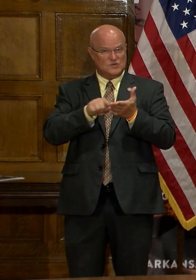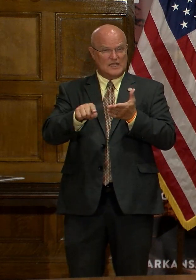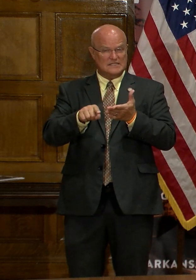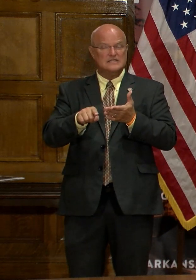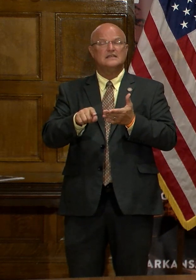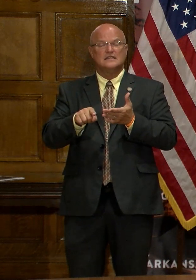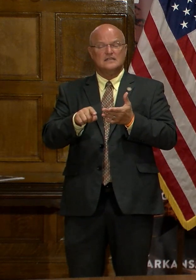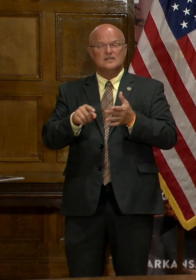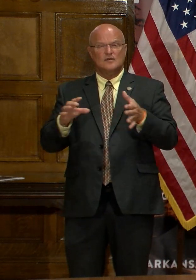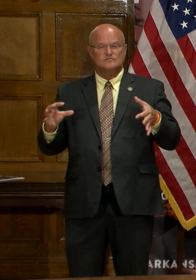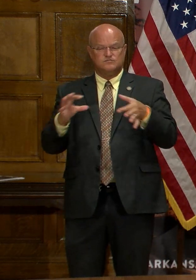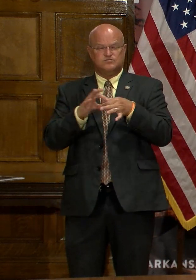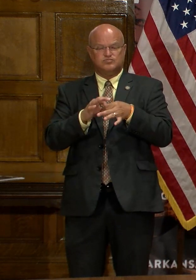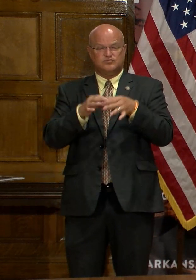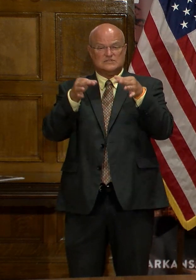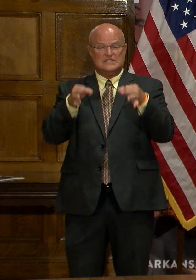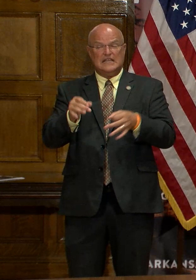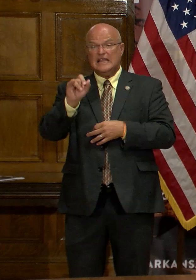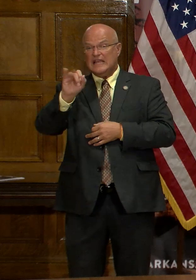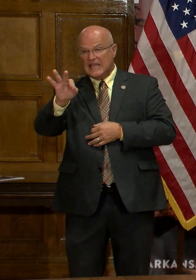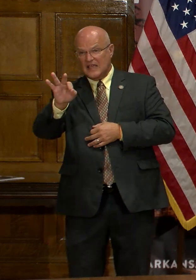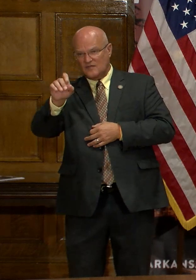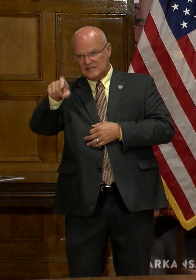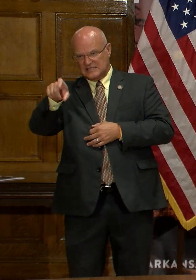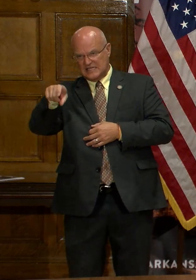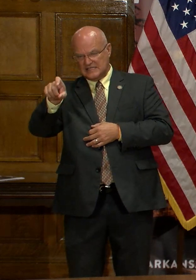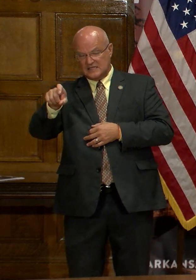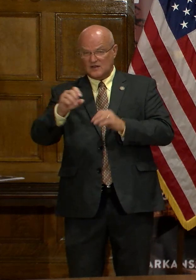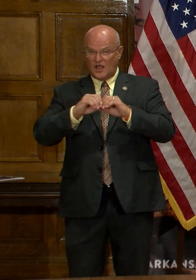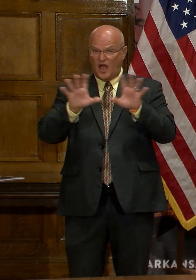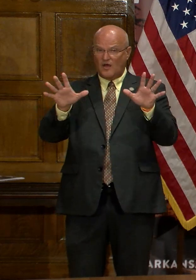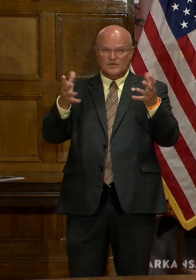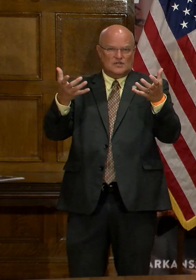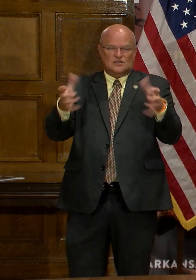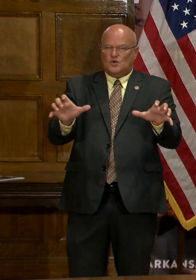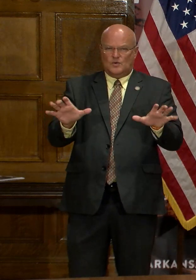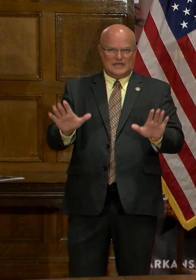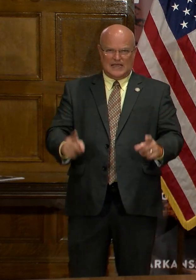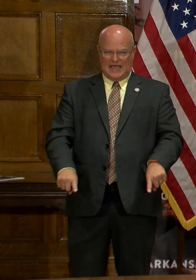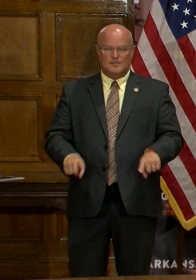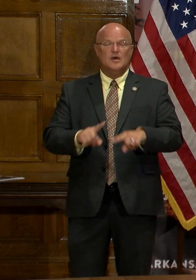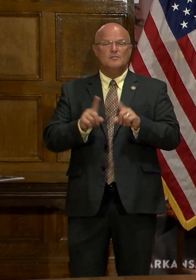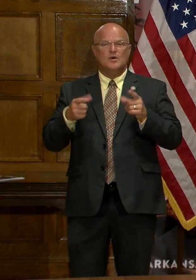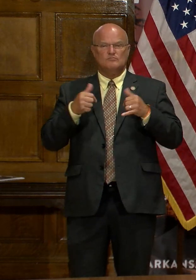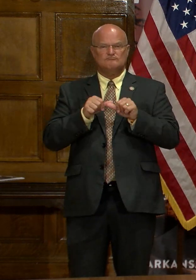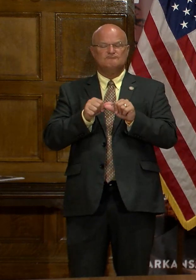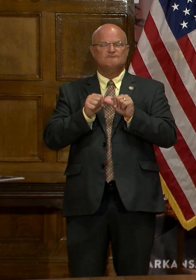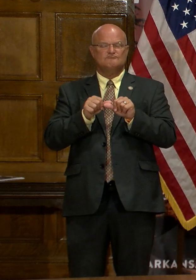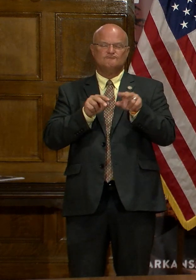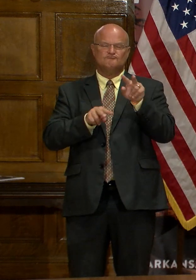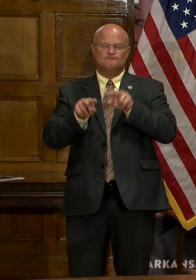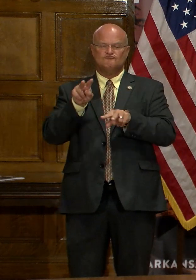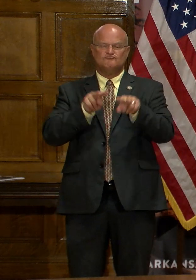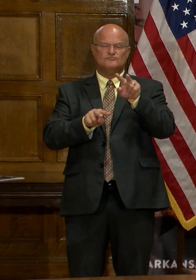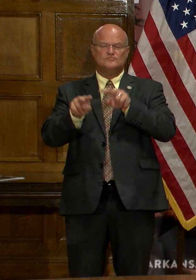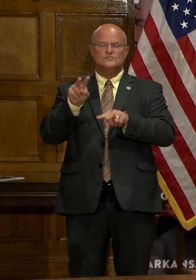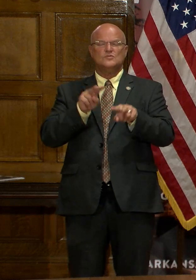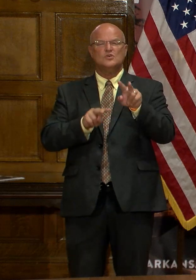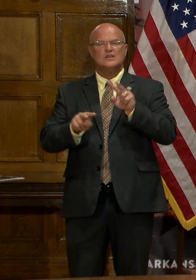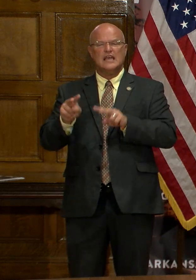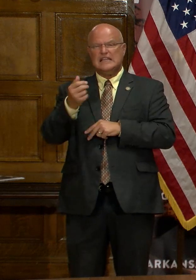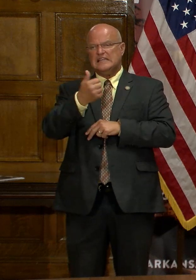there'll be some joint decisions if that is necessary. Obviously, we don't want that to happen, but we're continuing to look